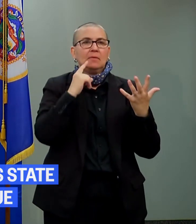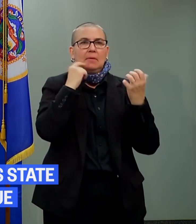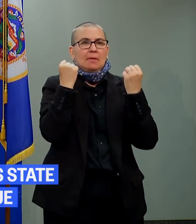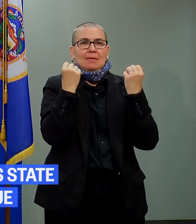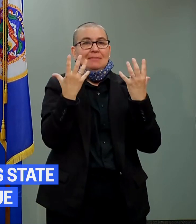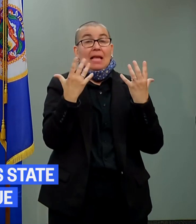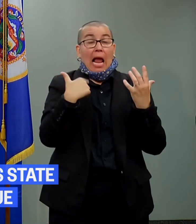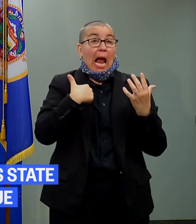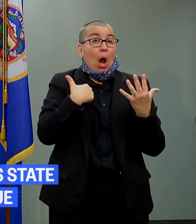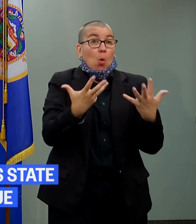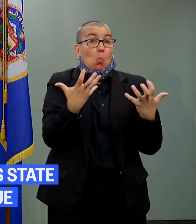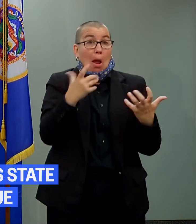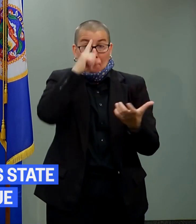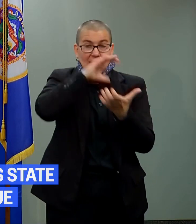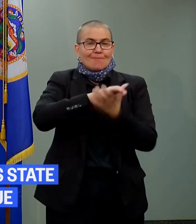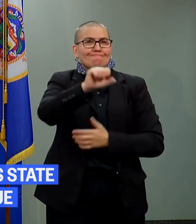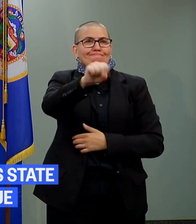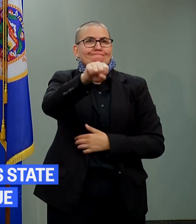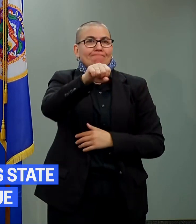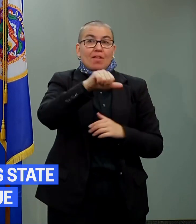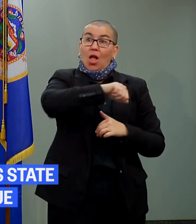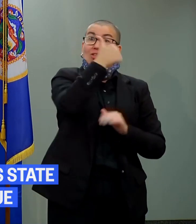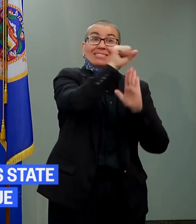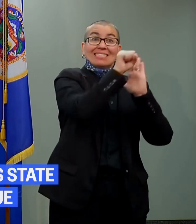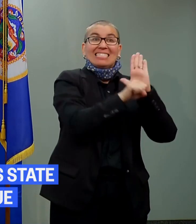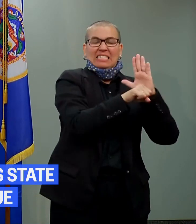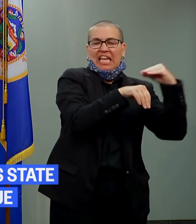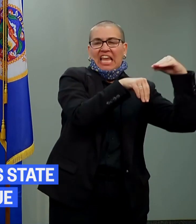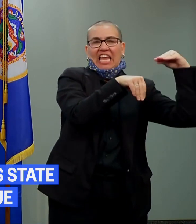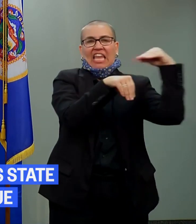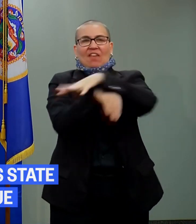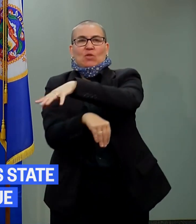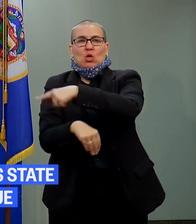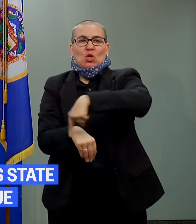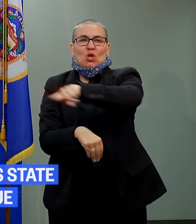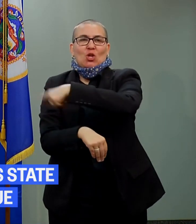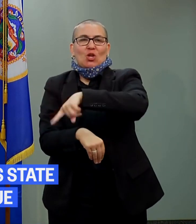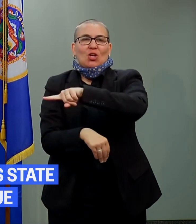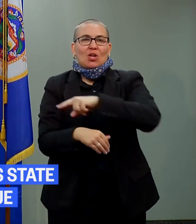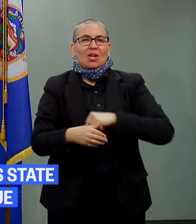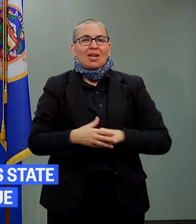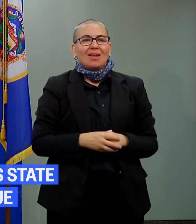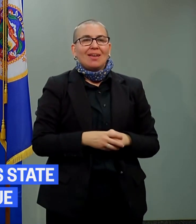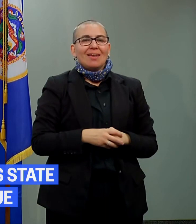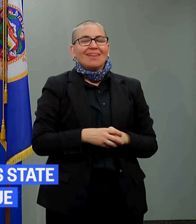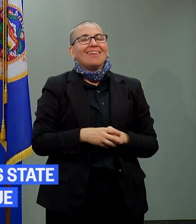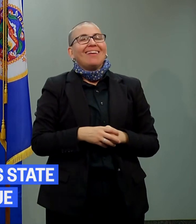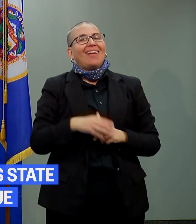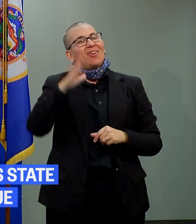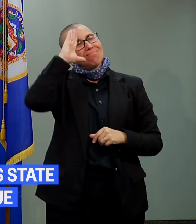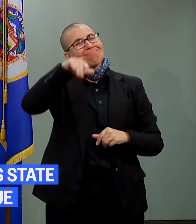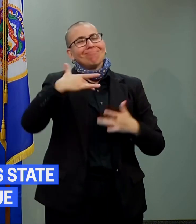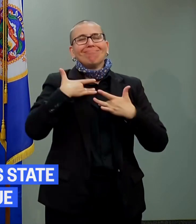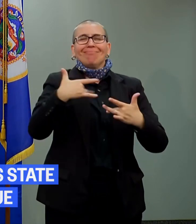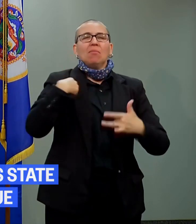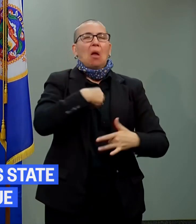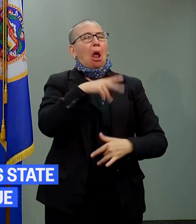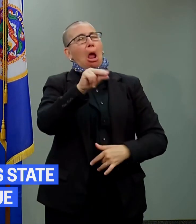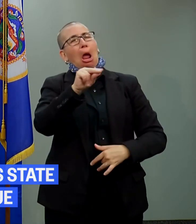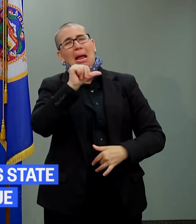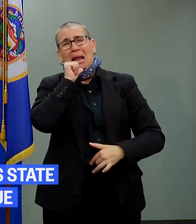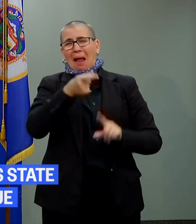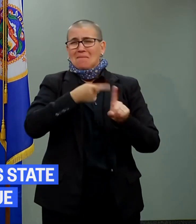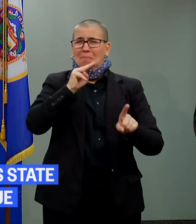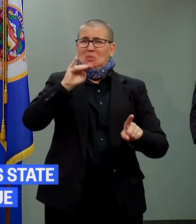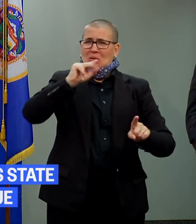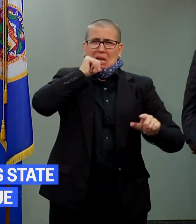go to the problem that we have of saying can't be Minnesotans who did this. I've said all along when this question got asked to be very clear about this